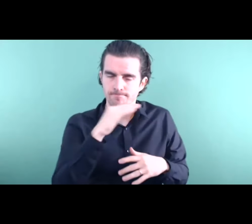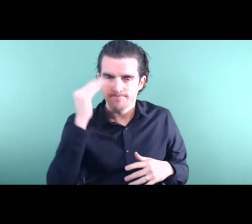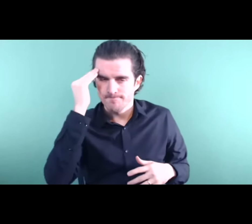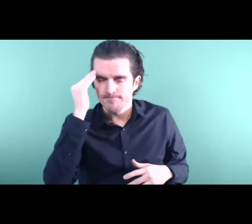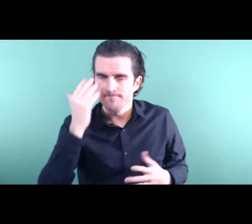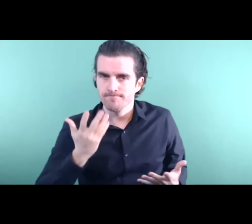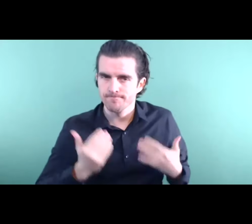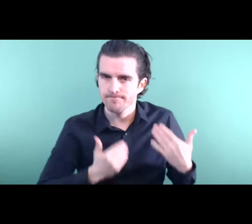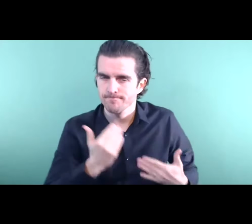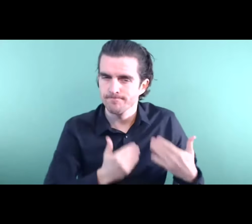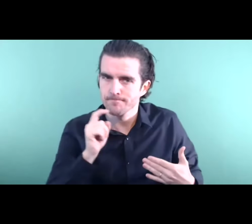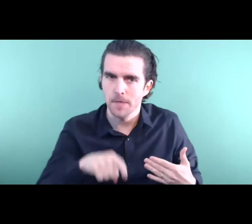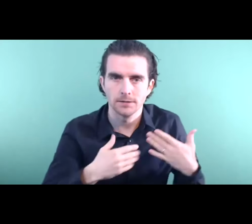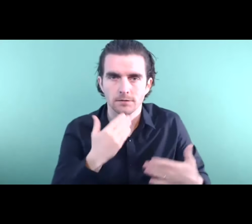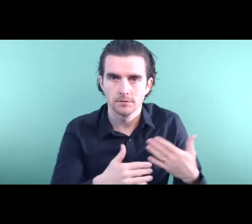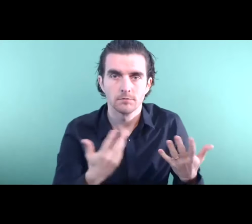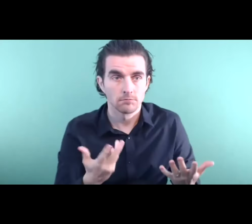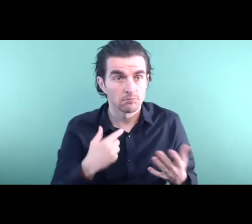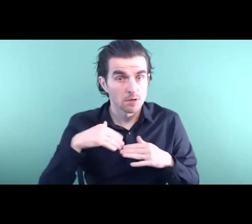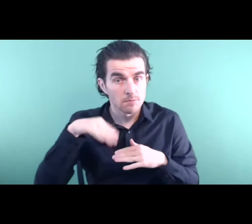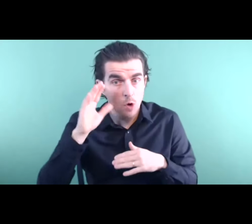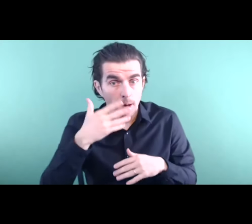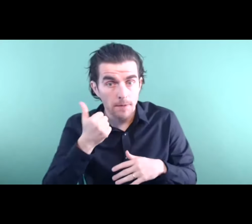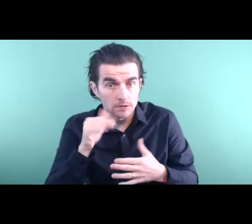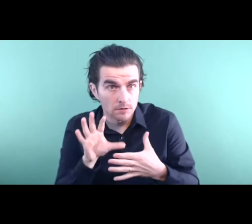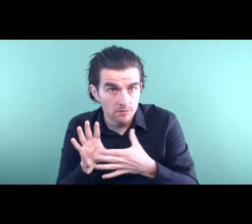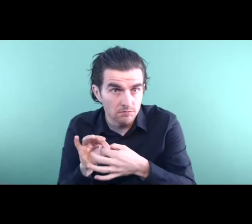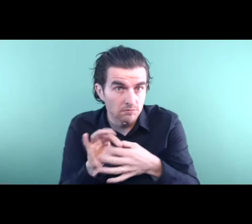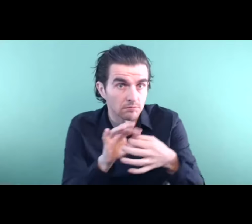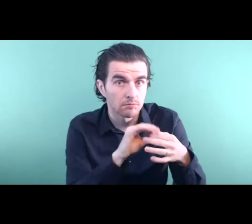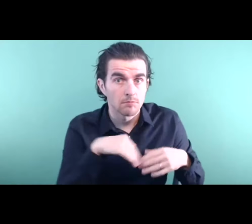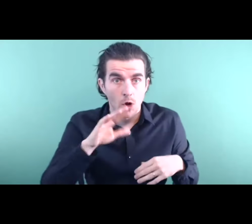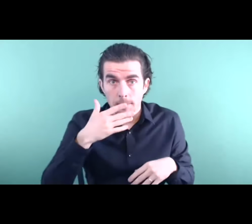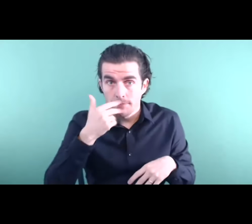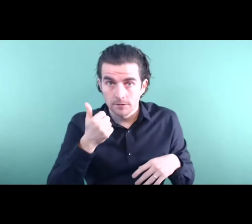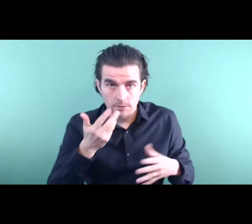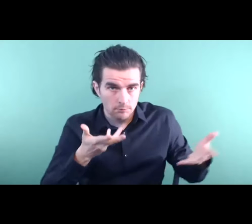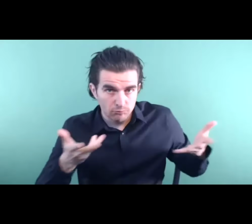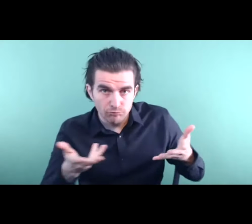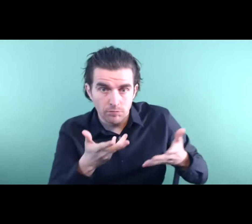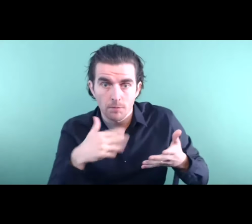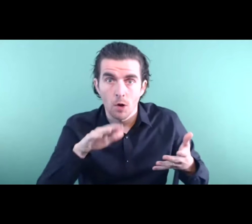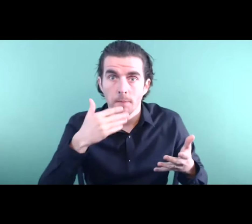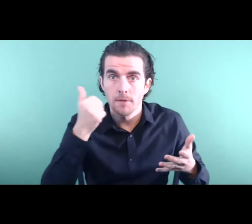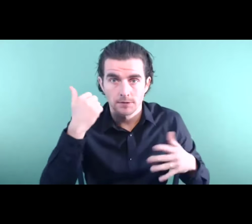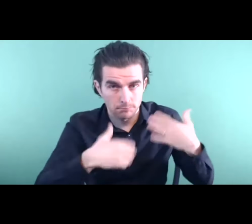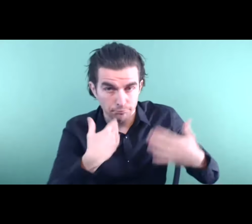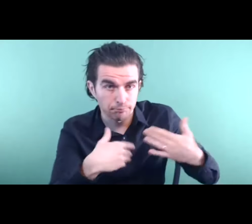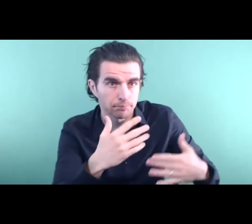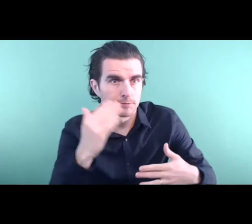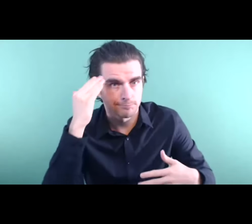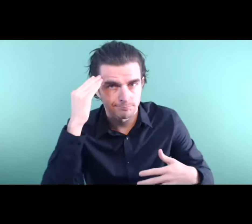inform the work of the human rights expert in a pertinent way, in a timely way. We had good